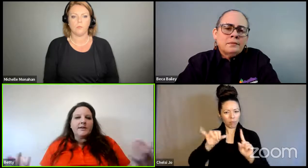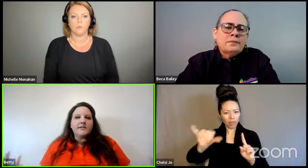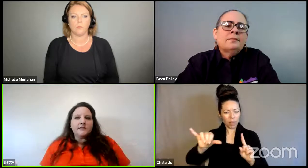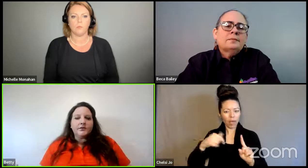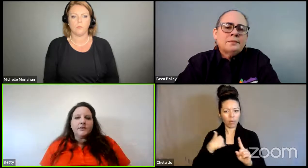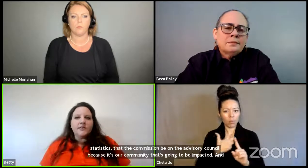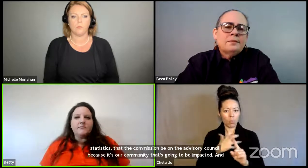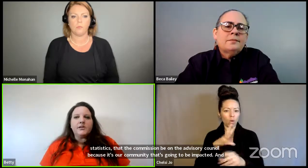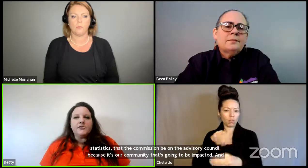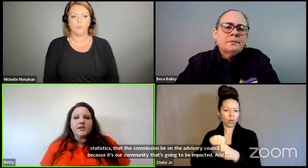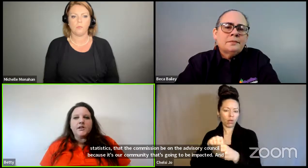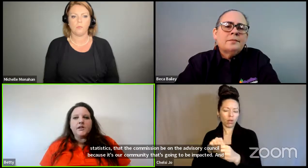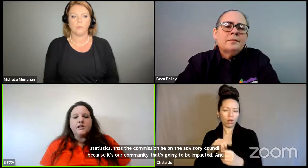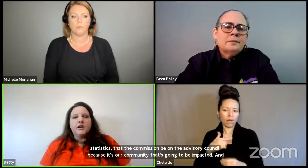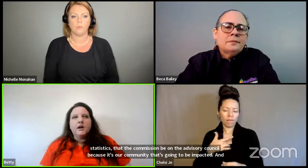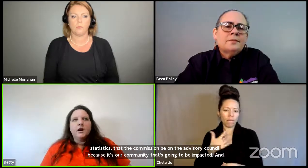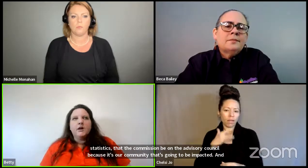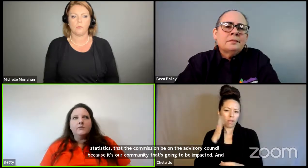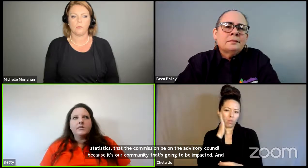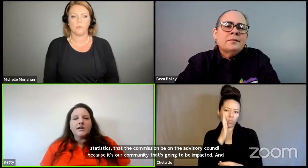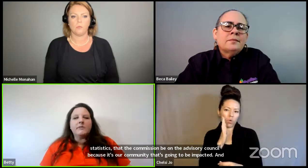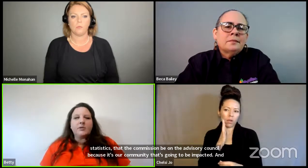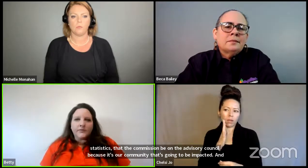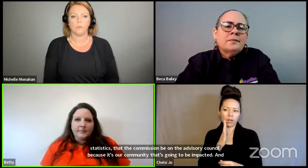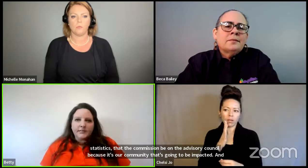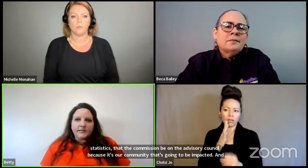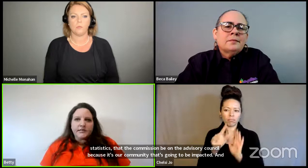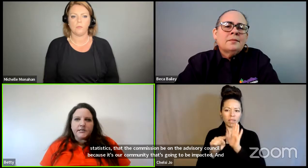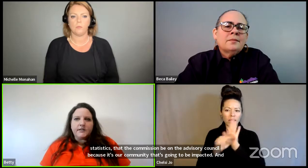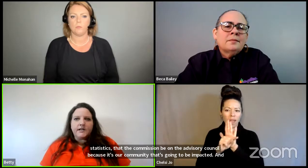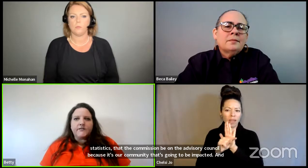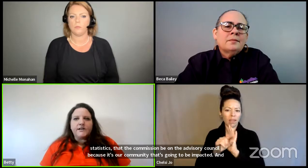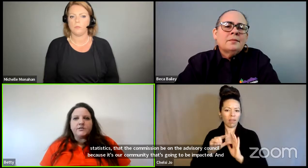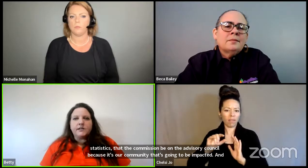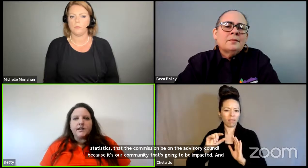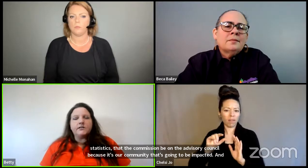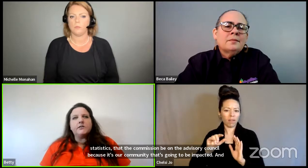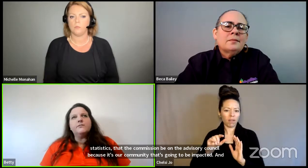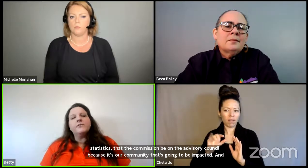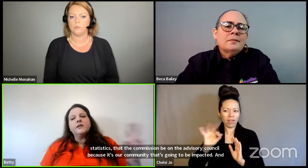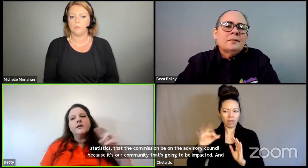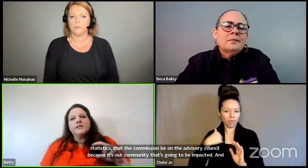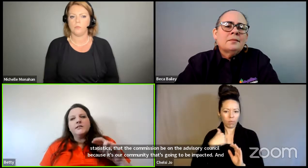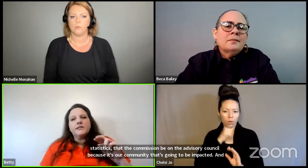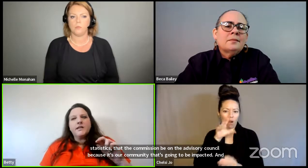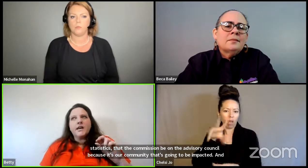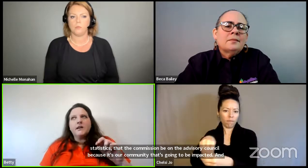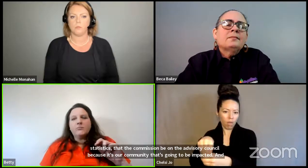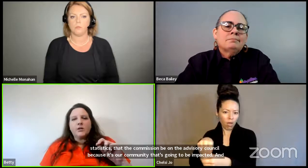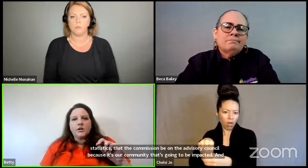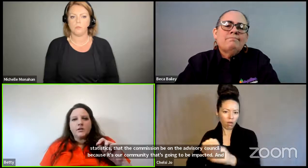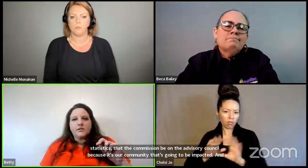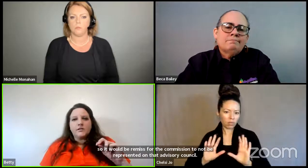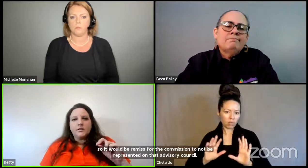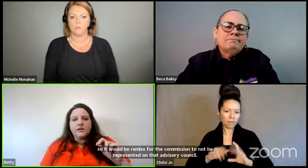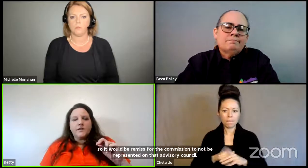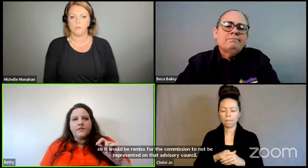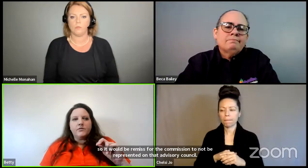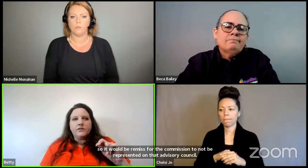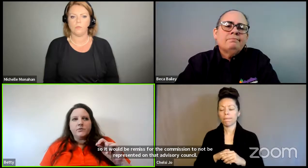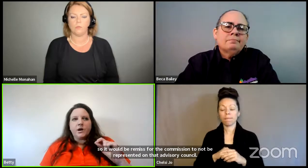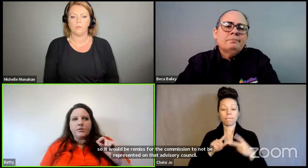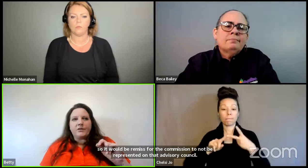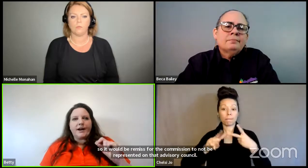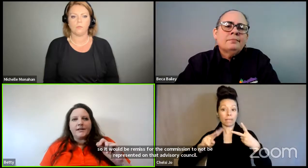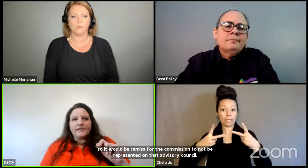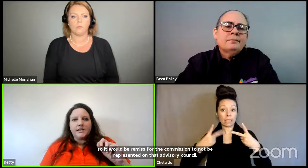be remiss for the commission to not be represented on that advisory council. The second part of